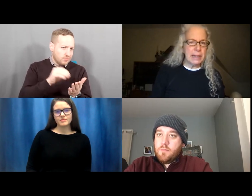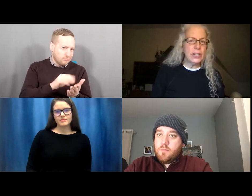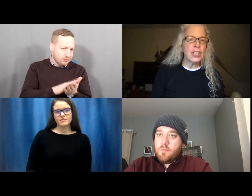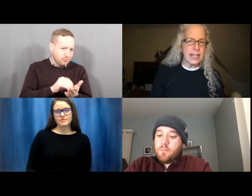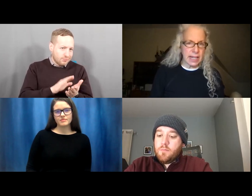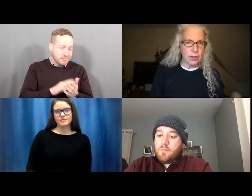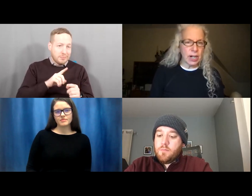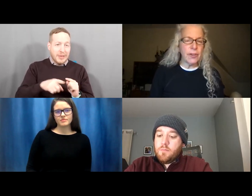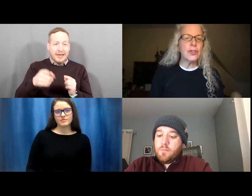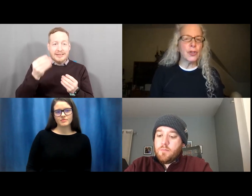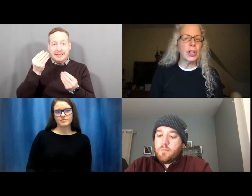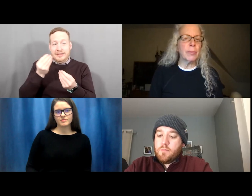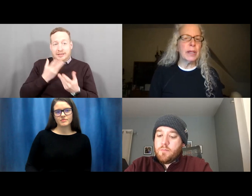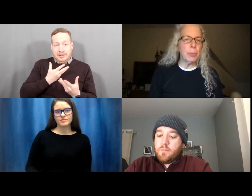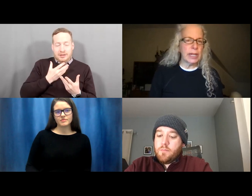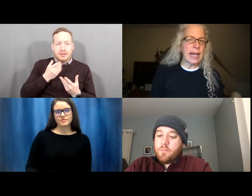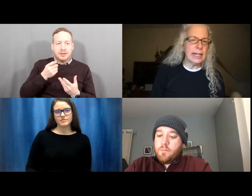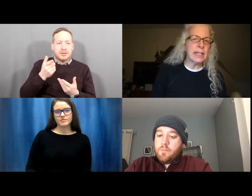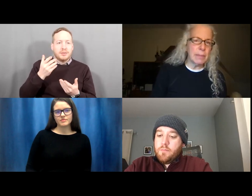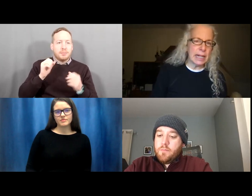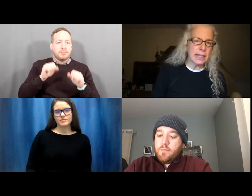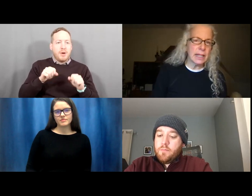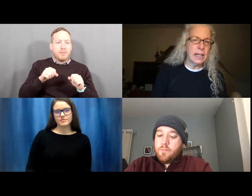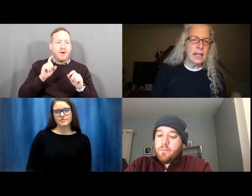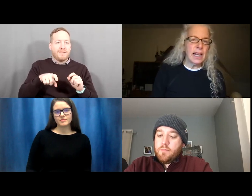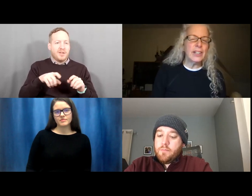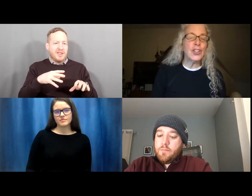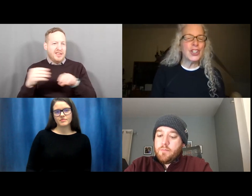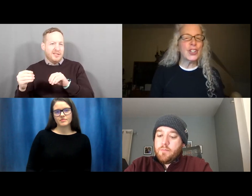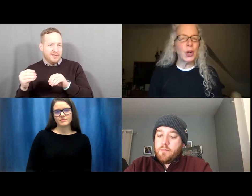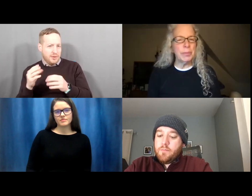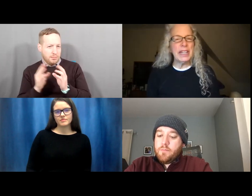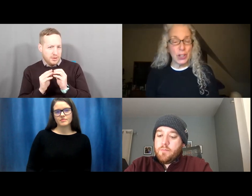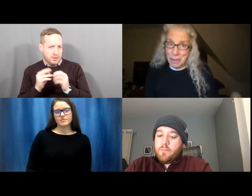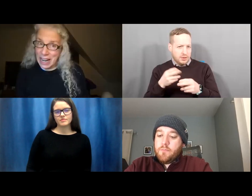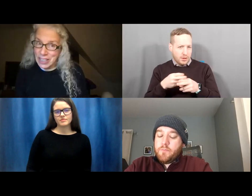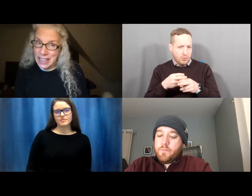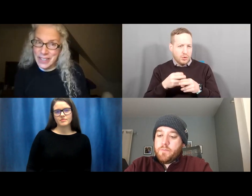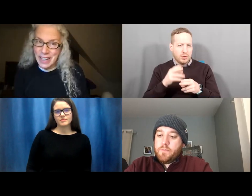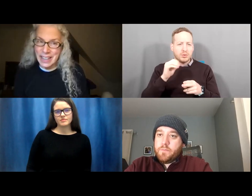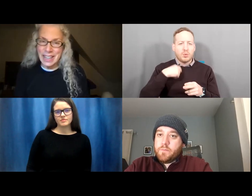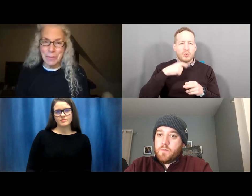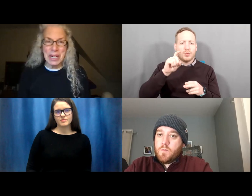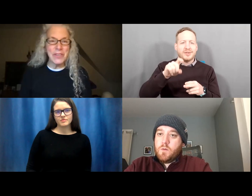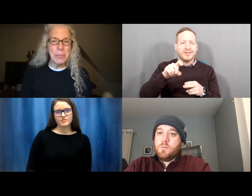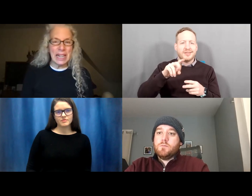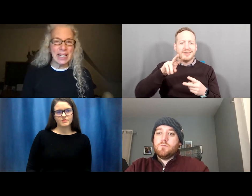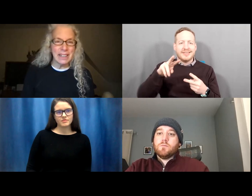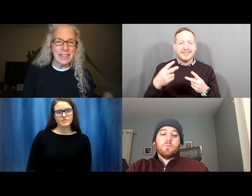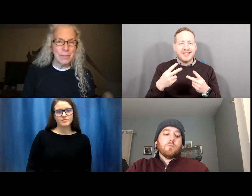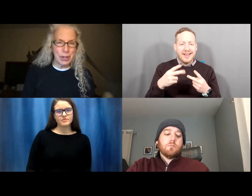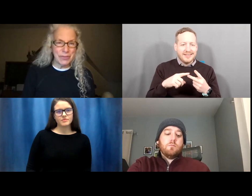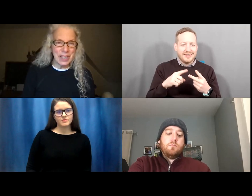Betsy Beach is the secretary, so she'll be putting that into the minutes. And she just told me that she might have to leave suddenly in the middle of the